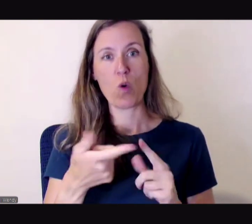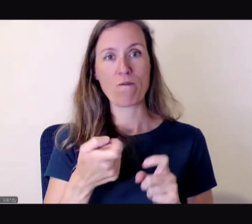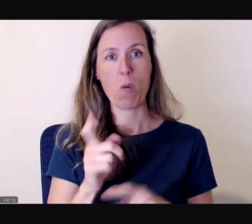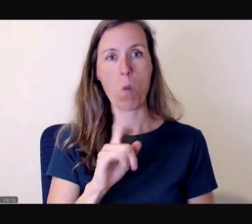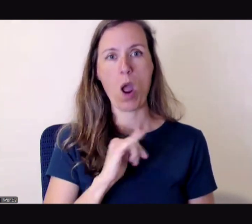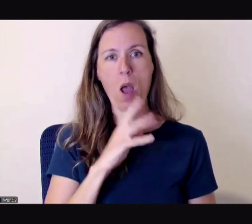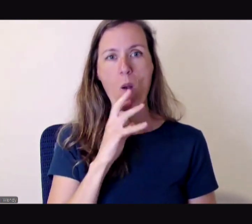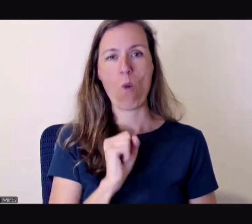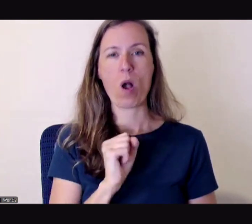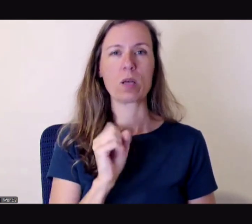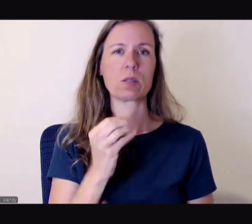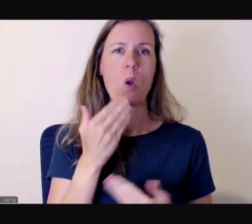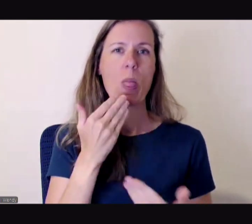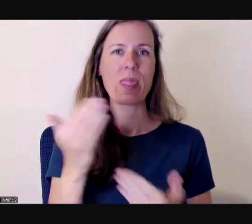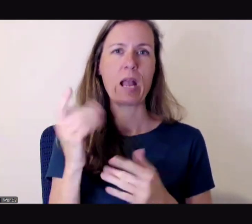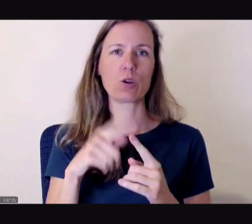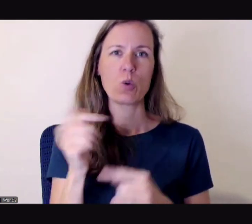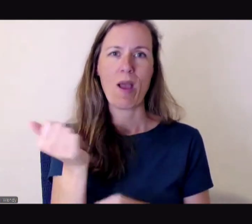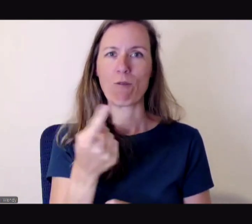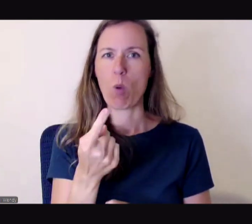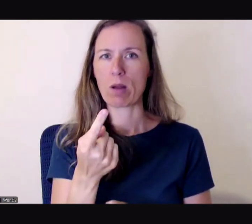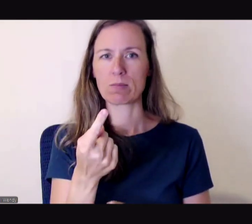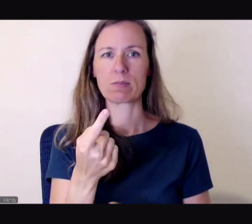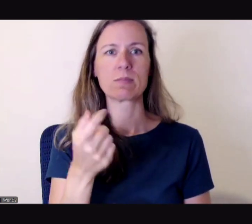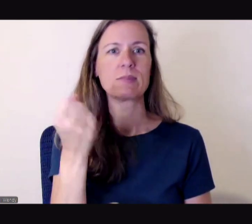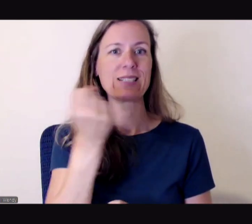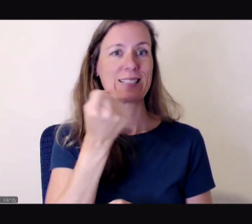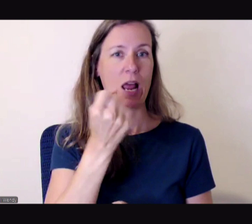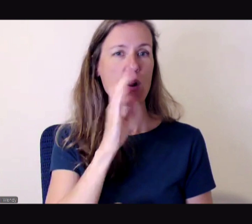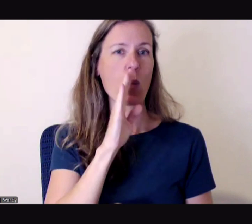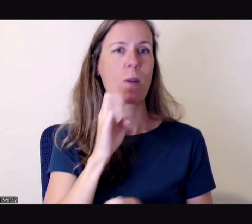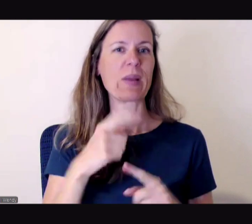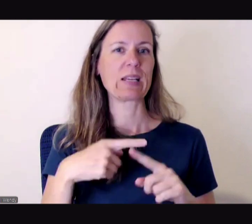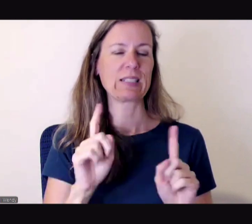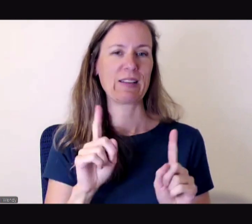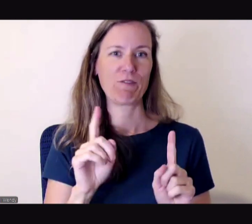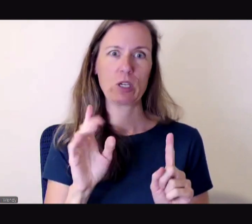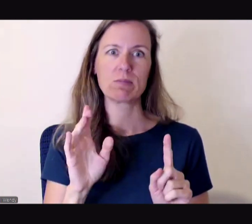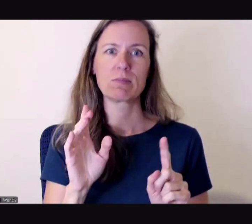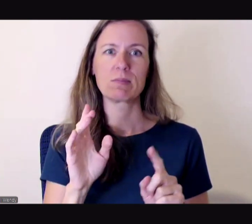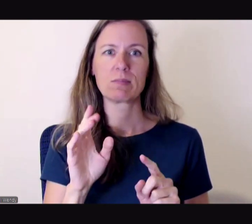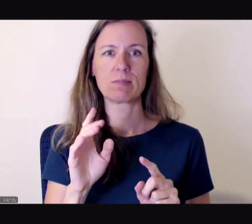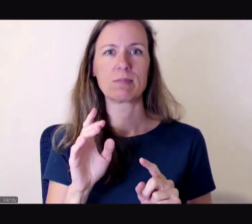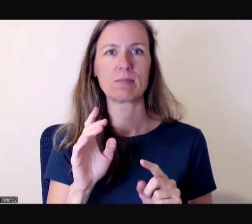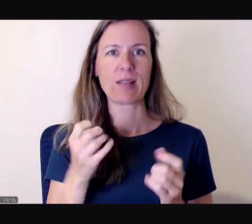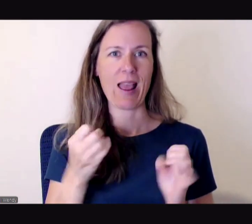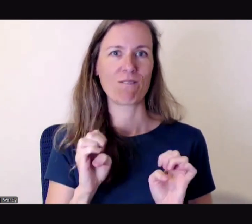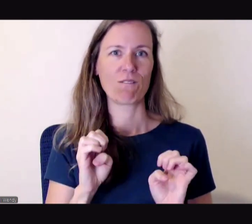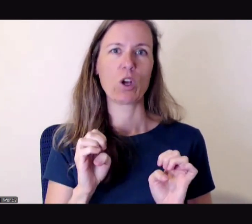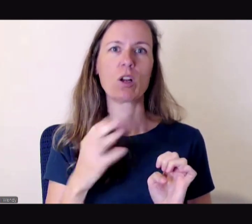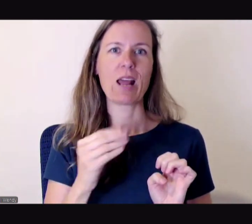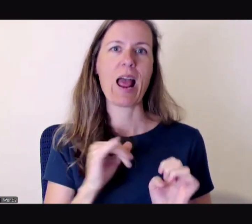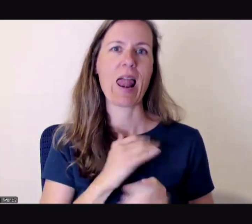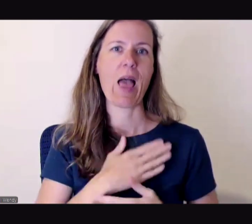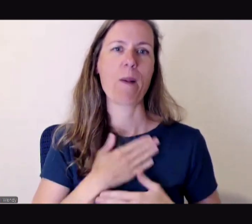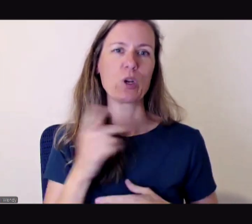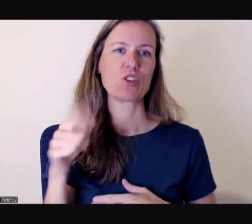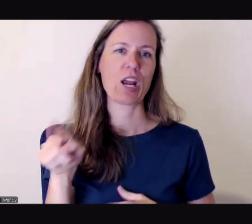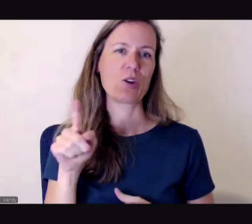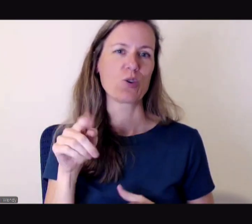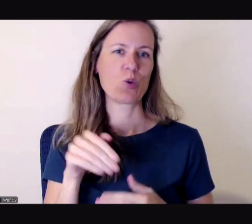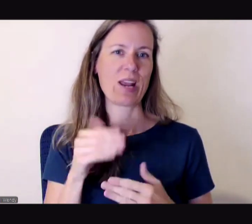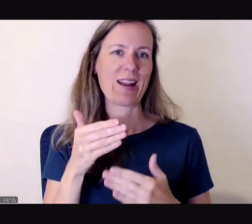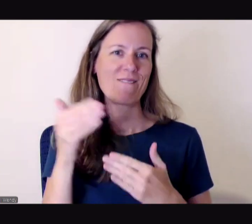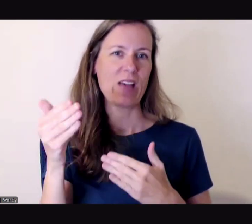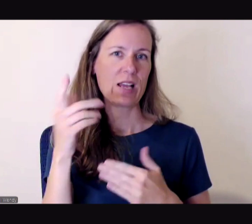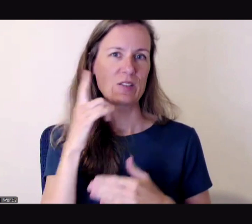I know Saturday is going to be a different kind of heroic undertaking, and I appreciate you in advance.